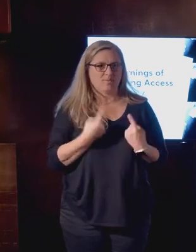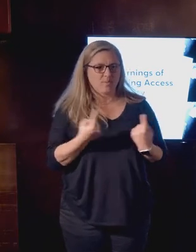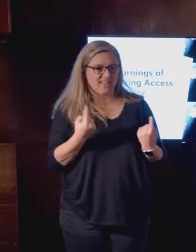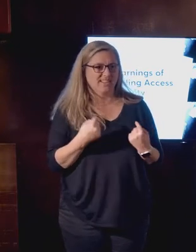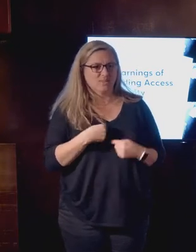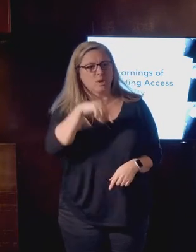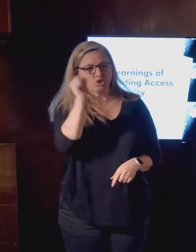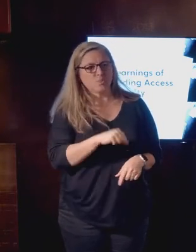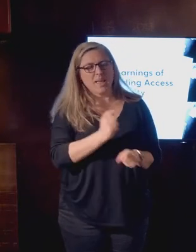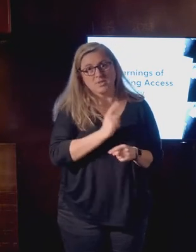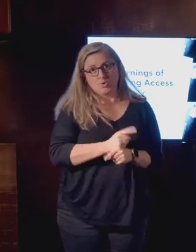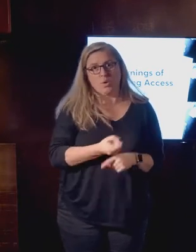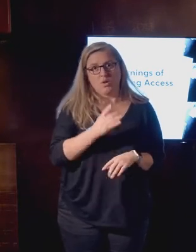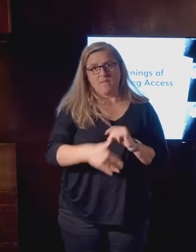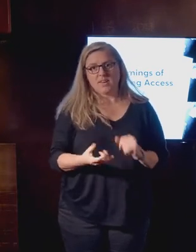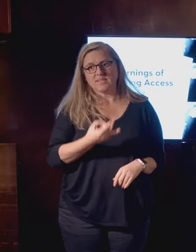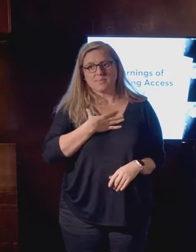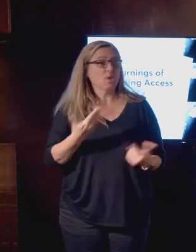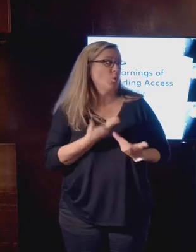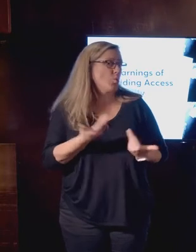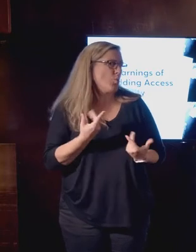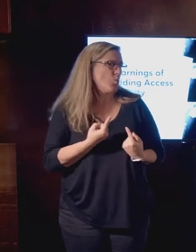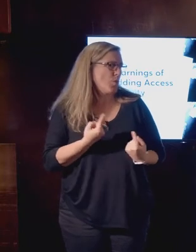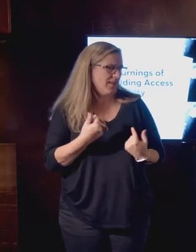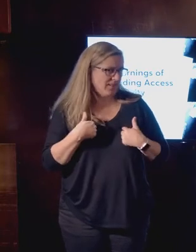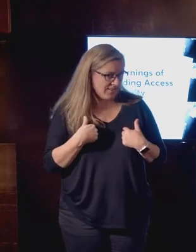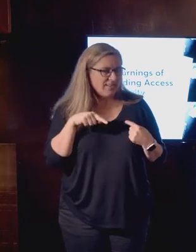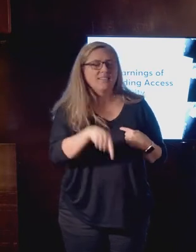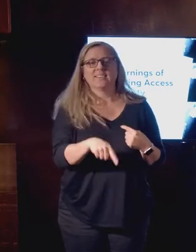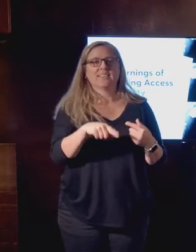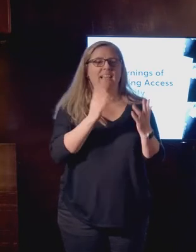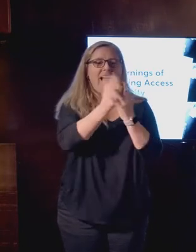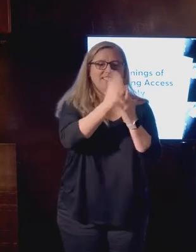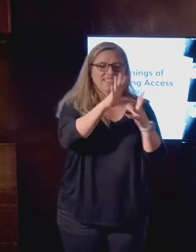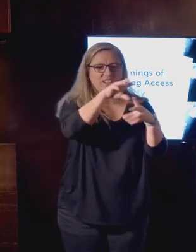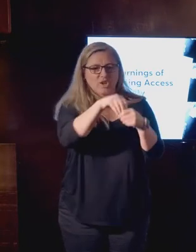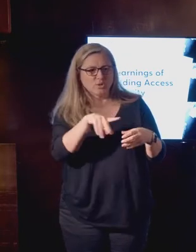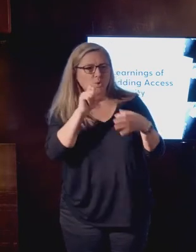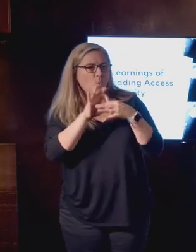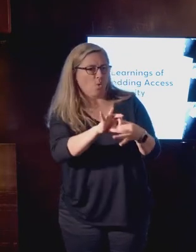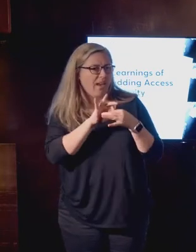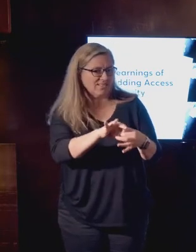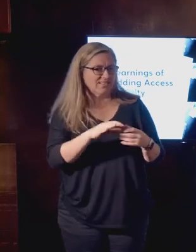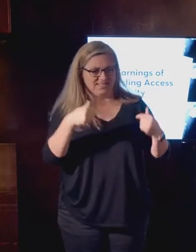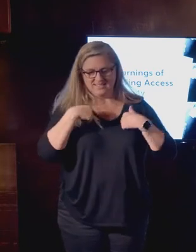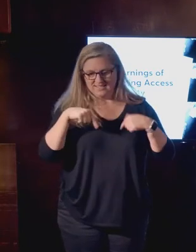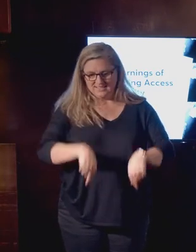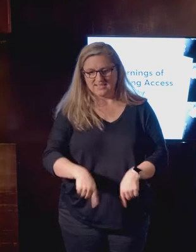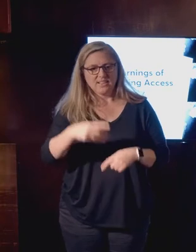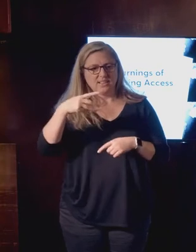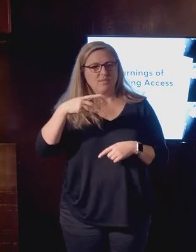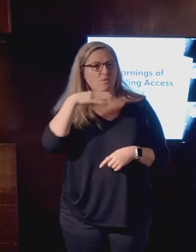Because I should be able to talk to it. I am accessing inclusion coordinator at Melbourne Fringe. I'm here today in my role at Melbourne